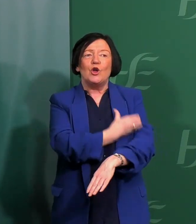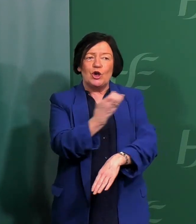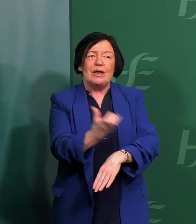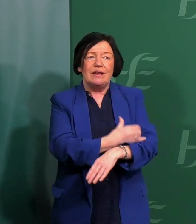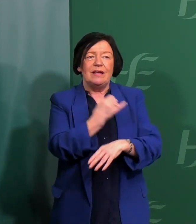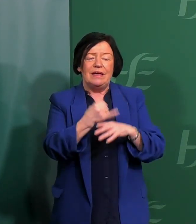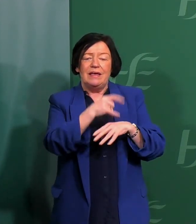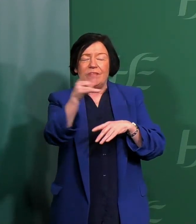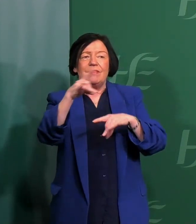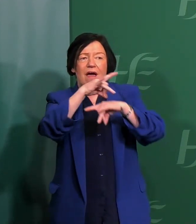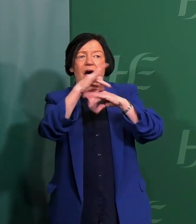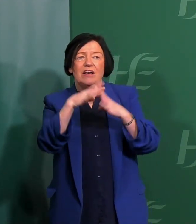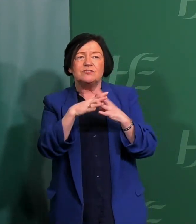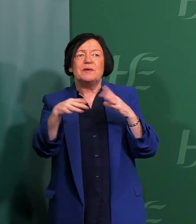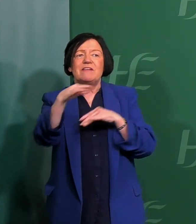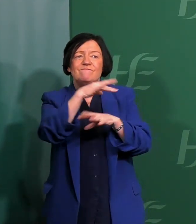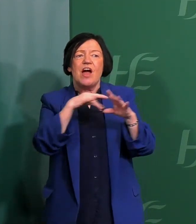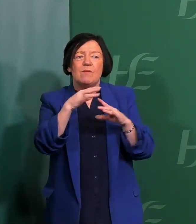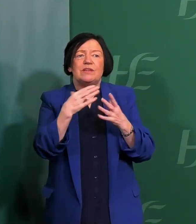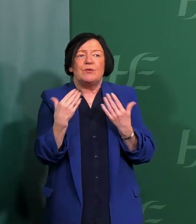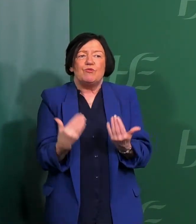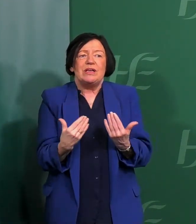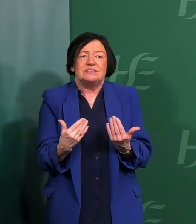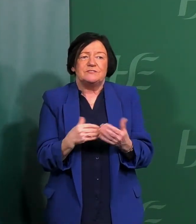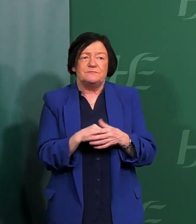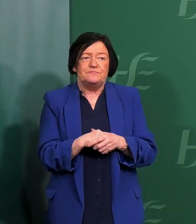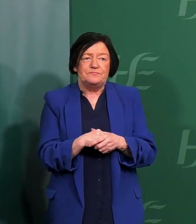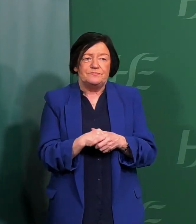acute hospital environment at present.